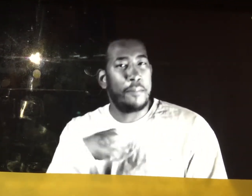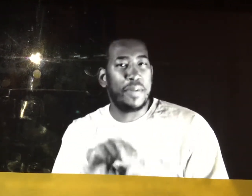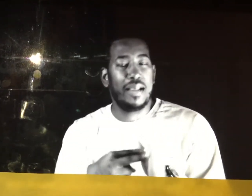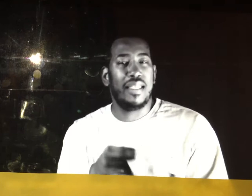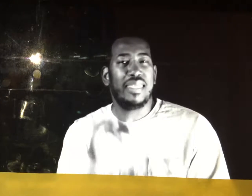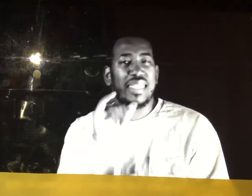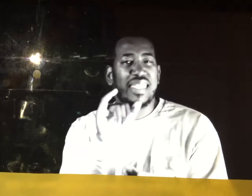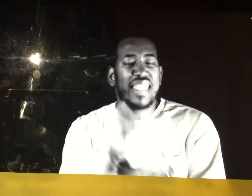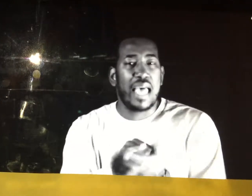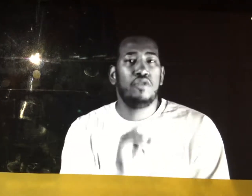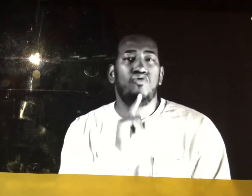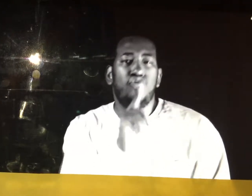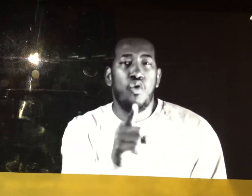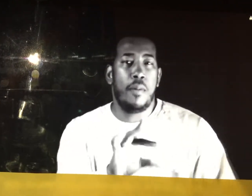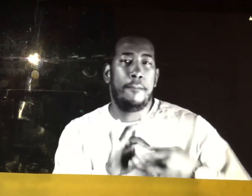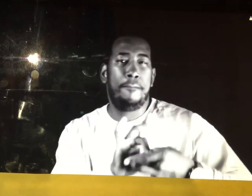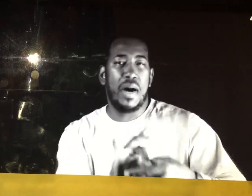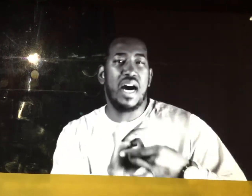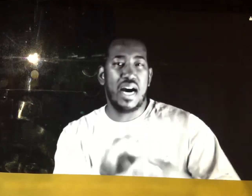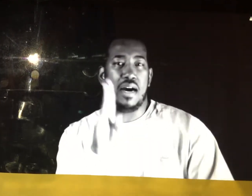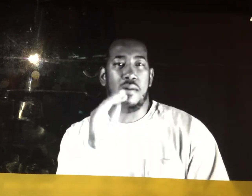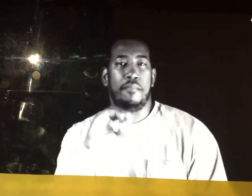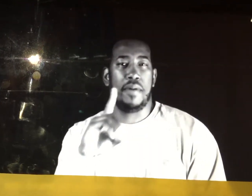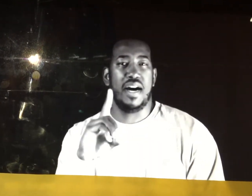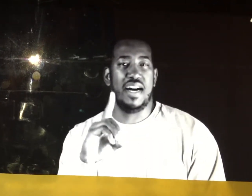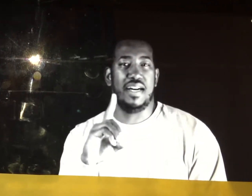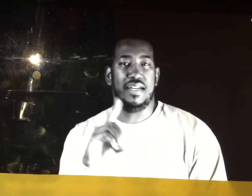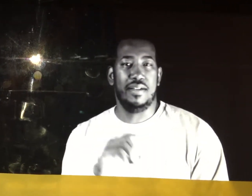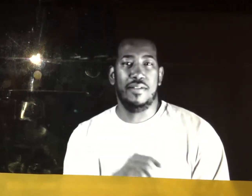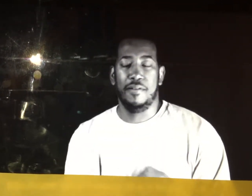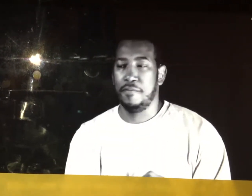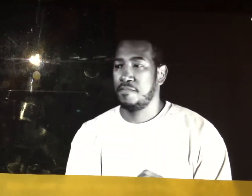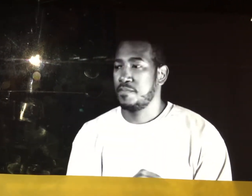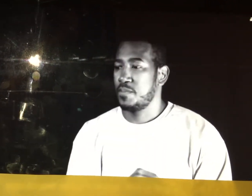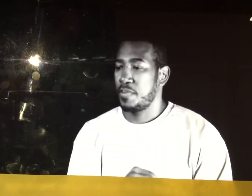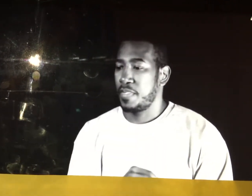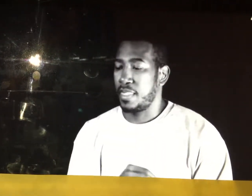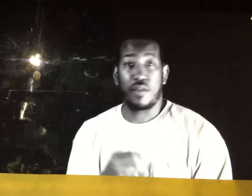something missing. You know what I mean? Like that true bond.